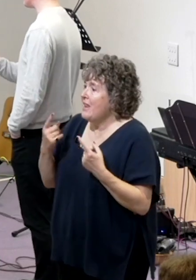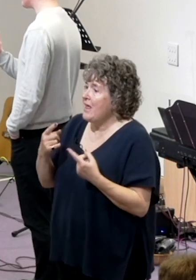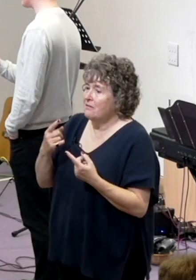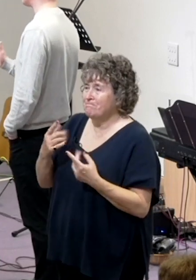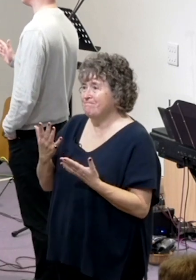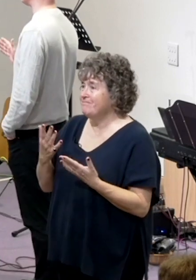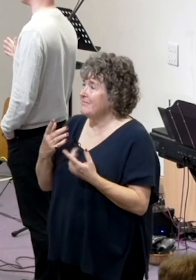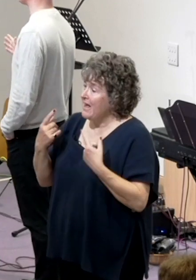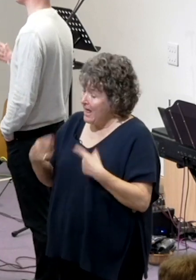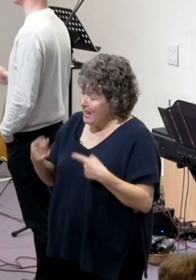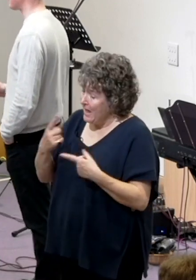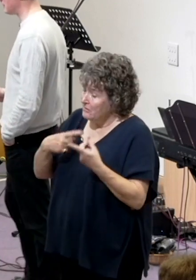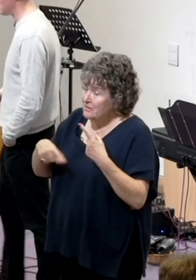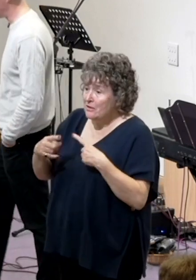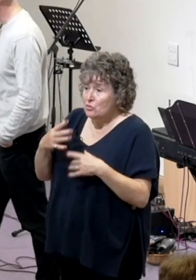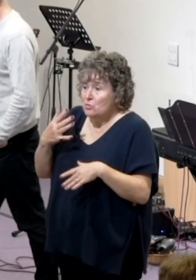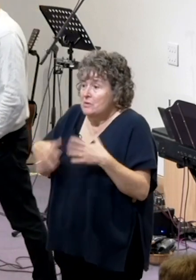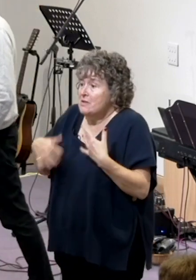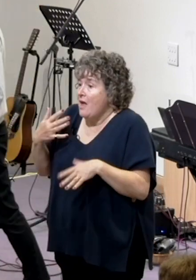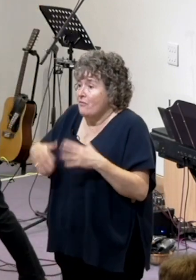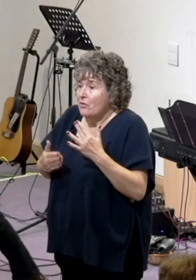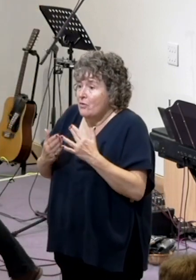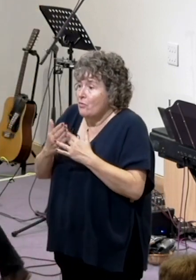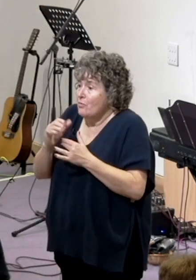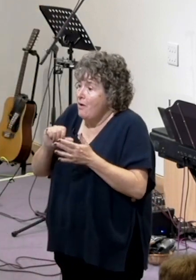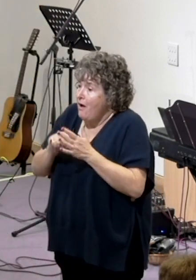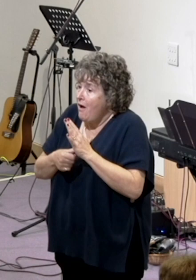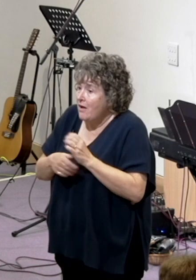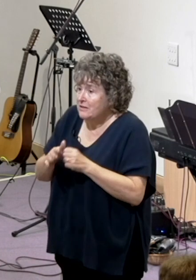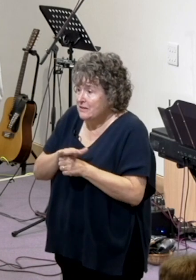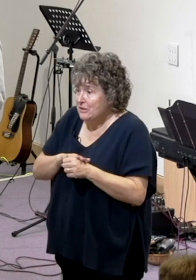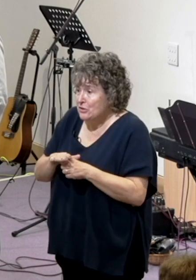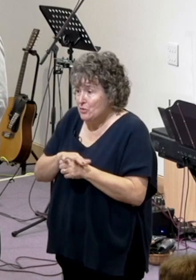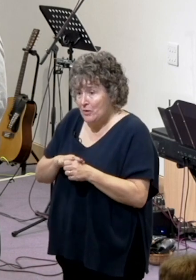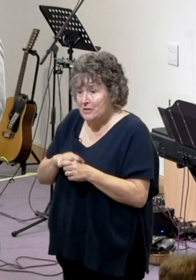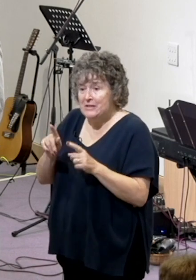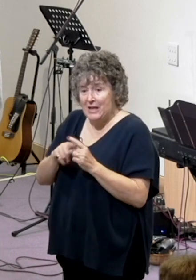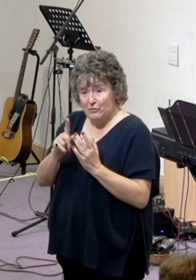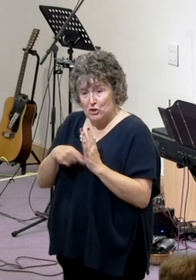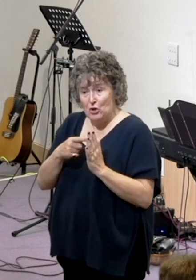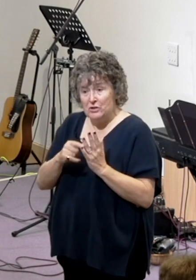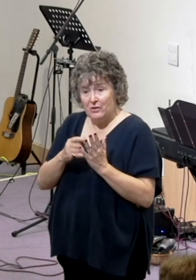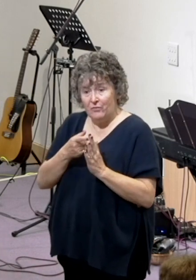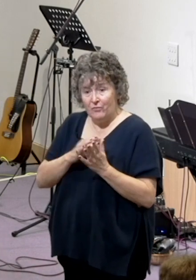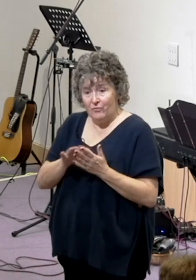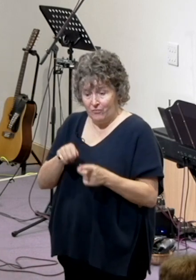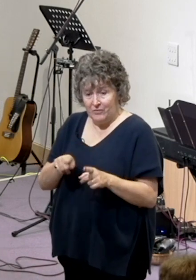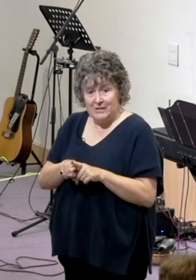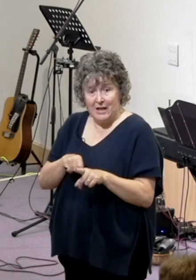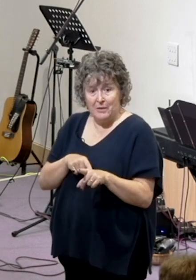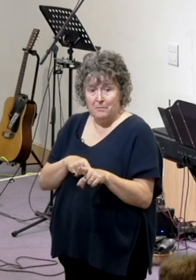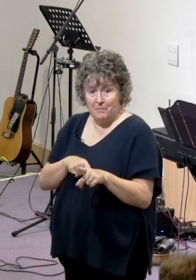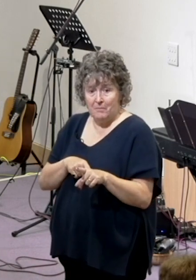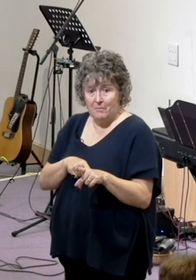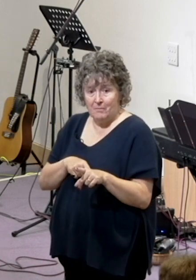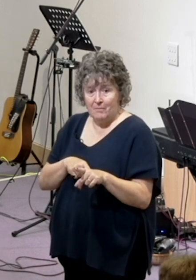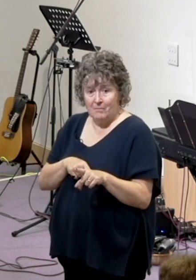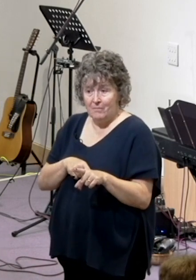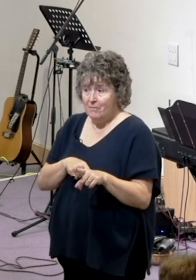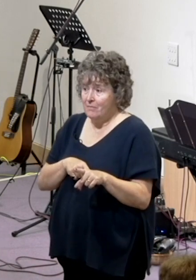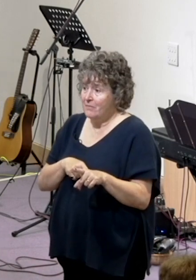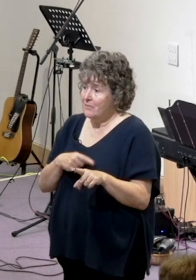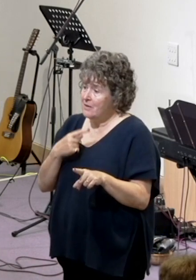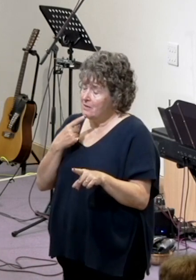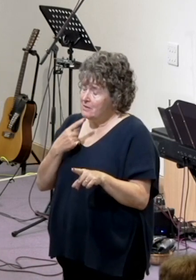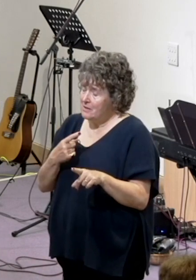go through difficult situations. And that's what happens with Joseph. In verse 20, it